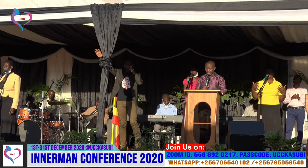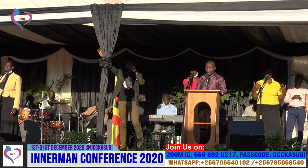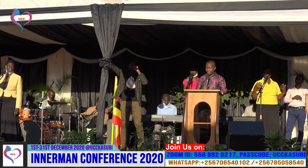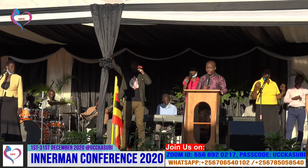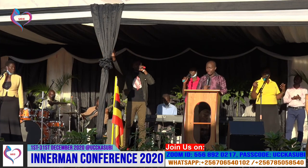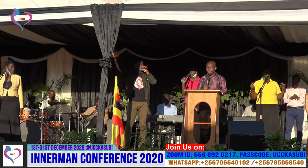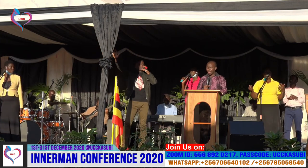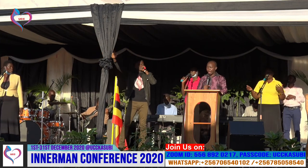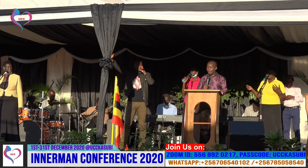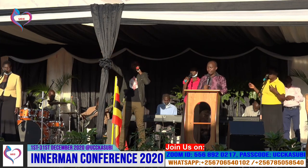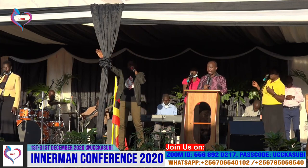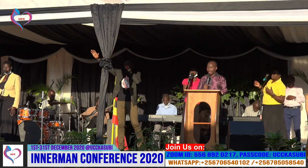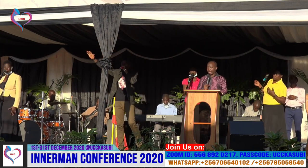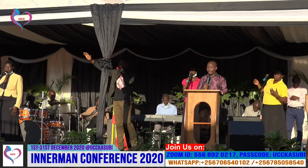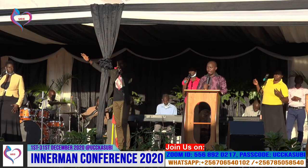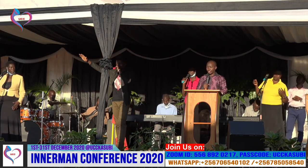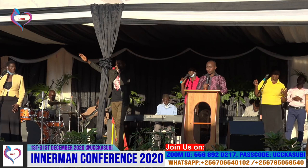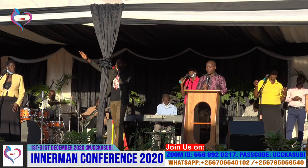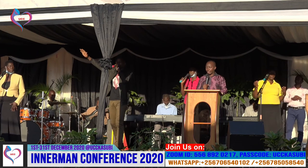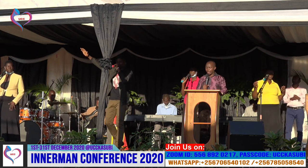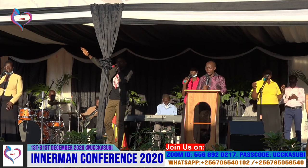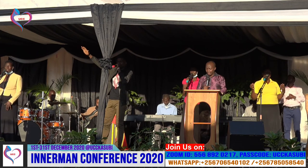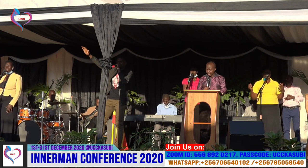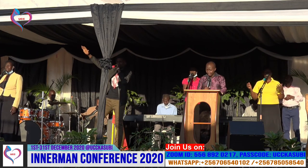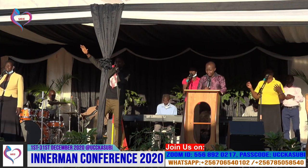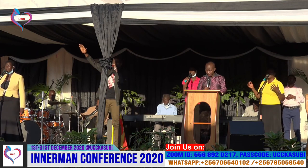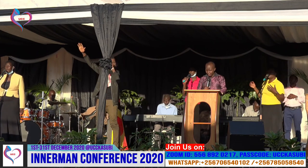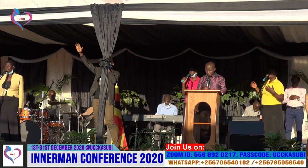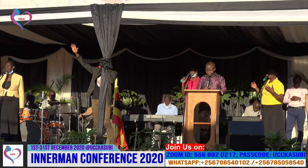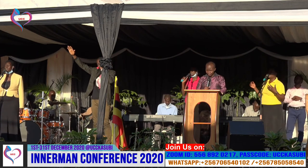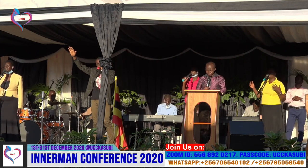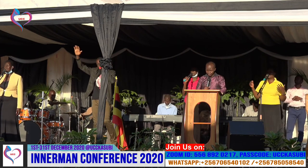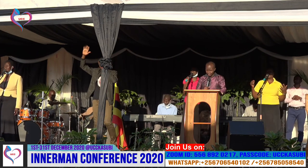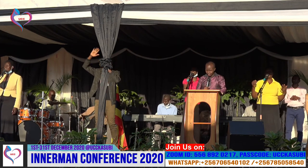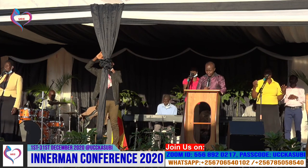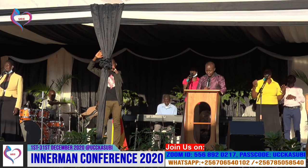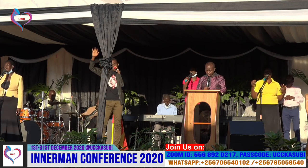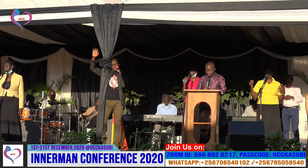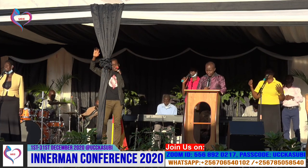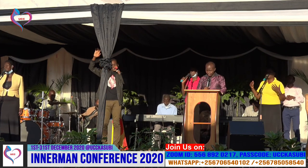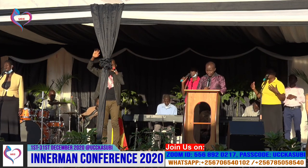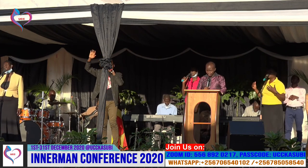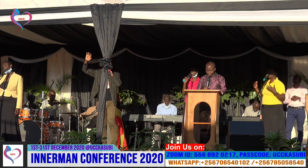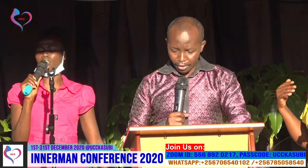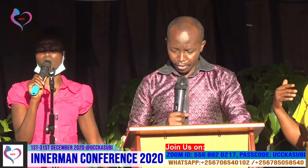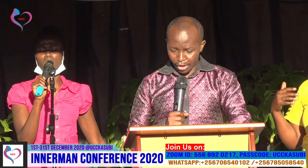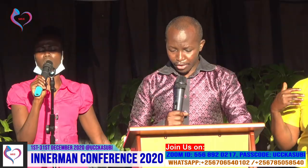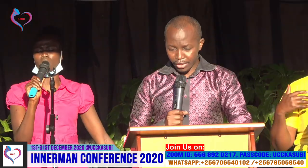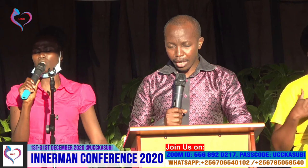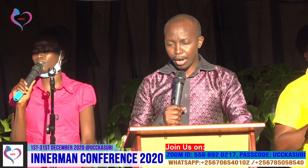manye nti woli, mokubula ne mokubula ne mokubula. Yamba manye nti